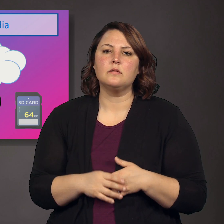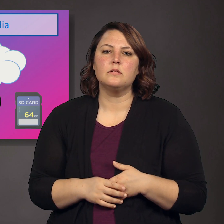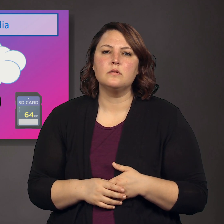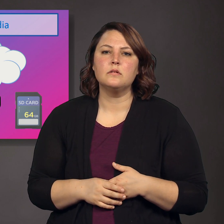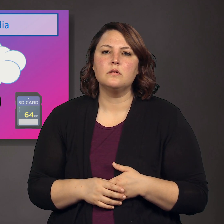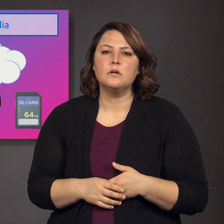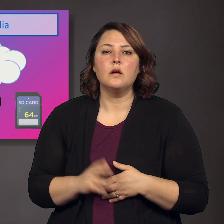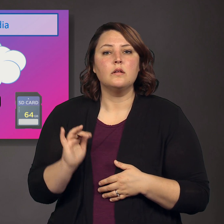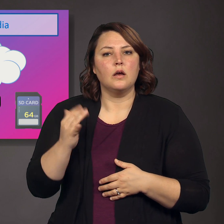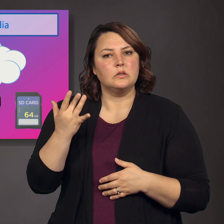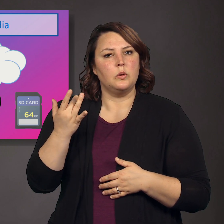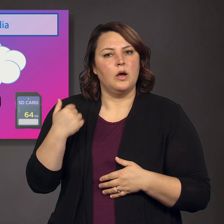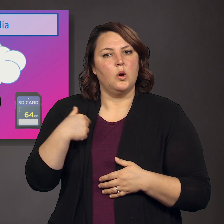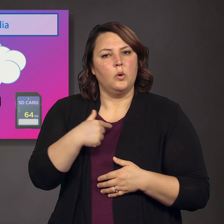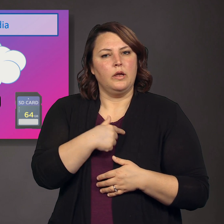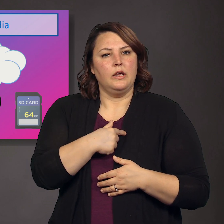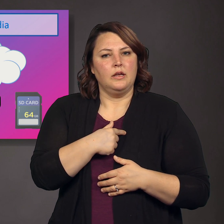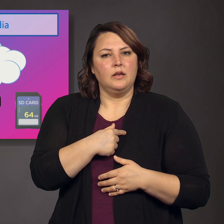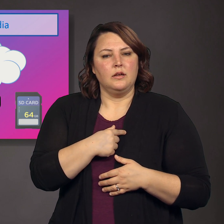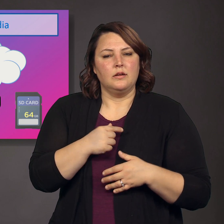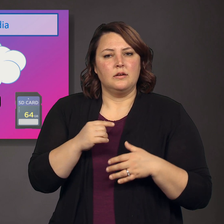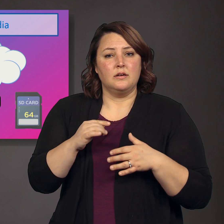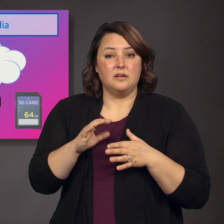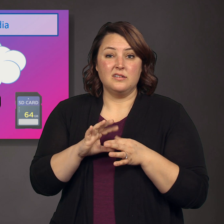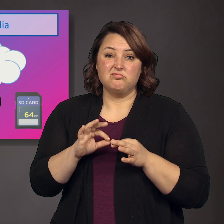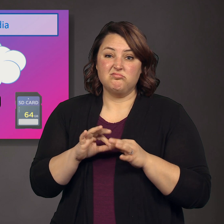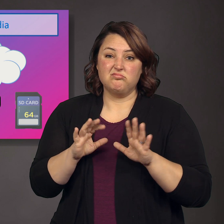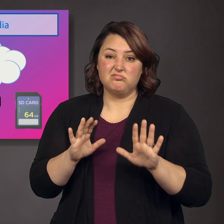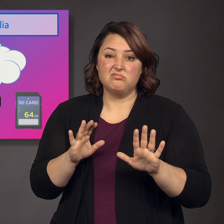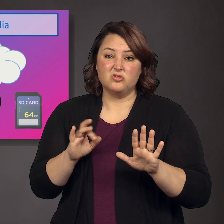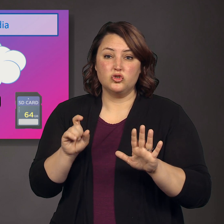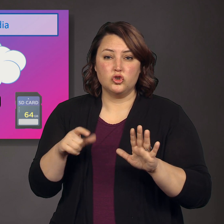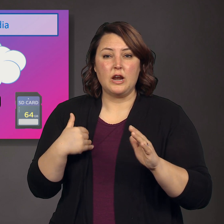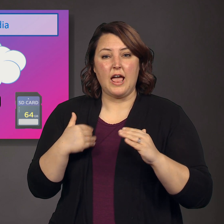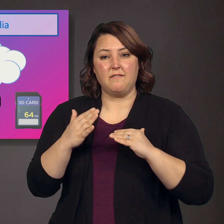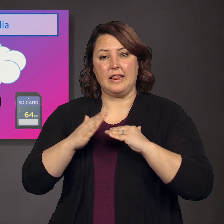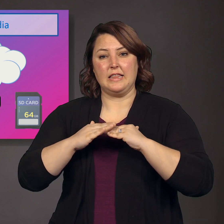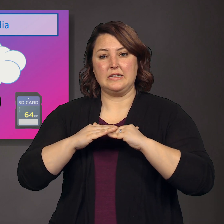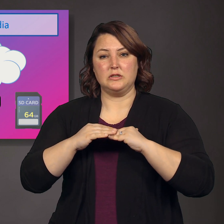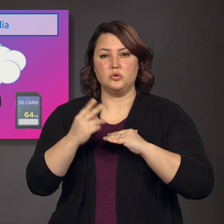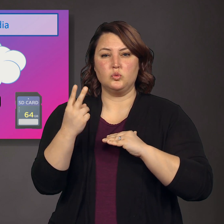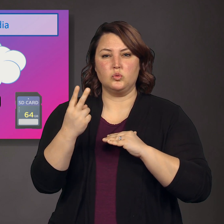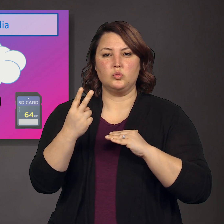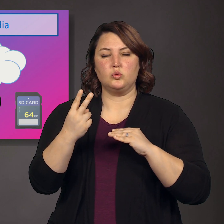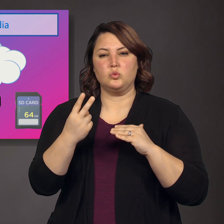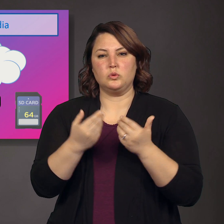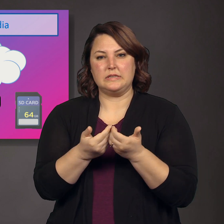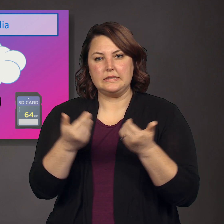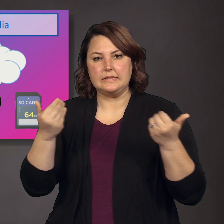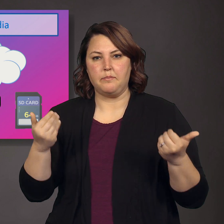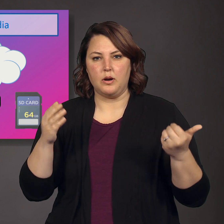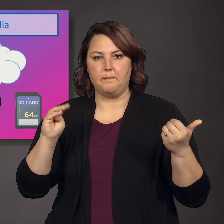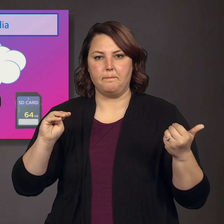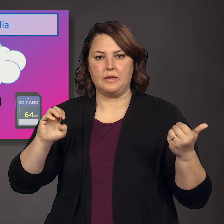we are saying that you should have them in at least 2 different media. I would also suggest